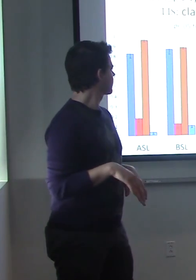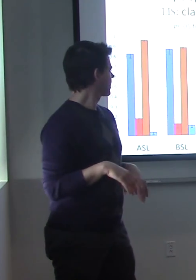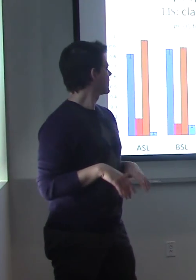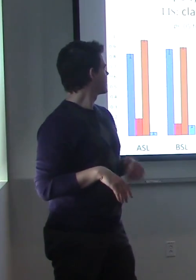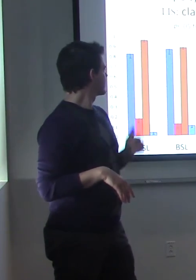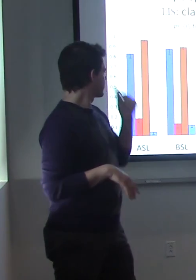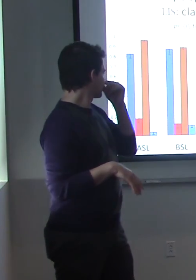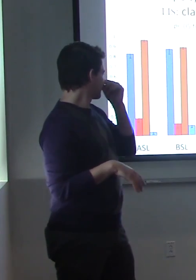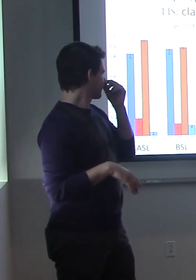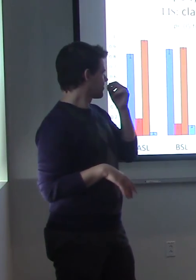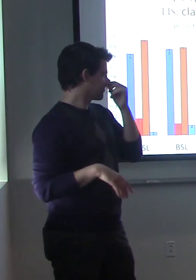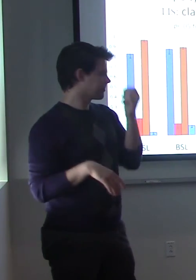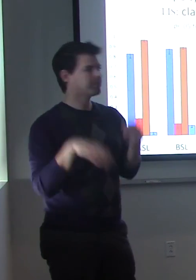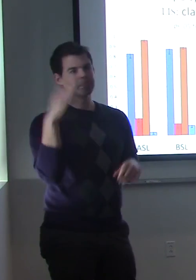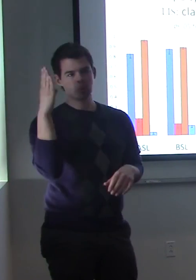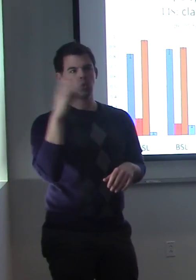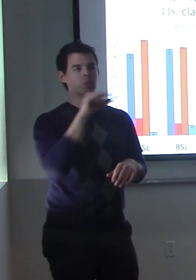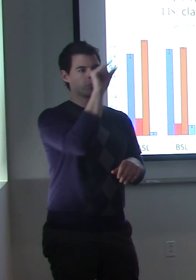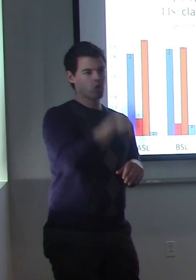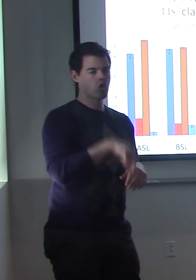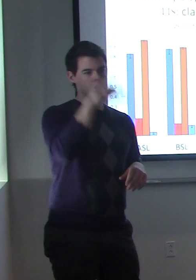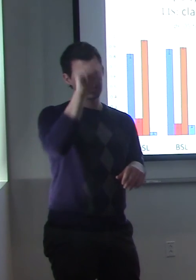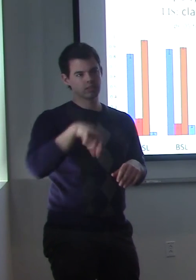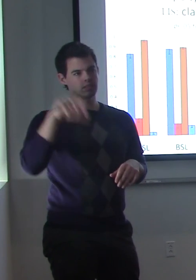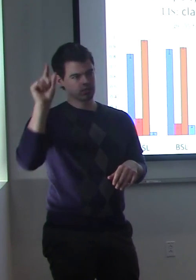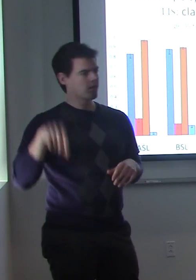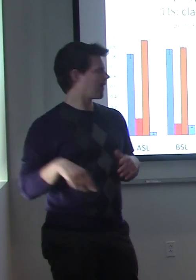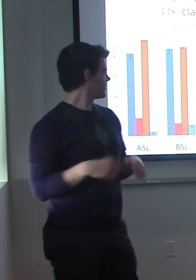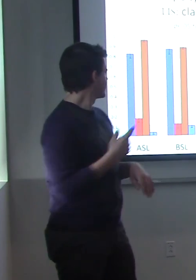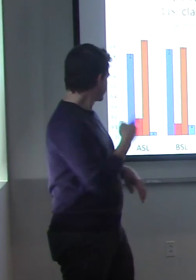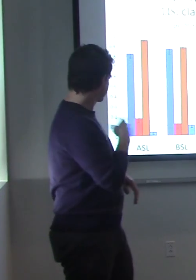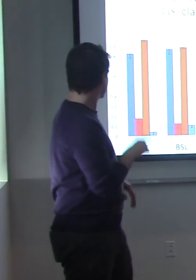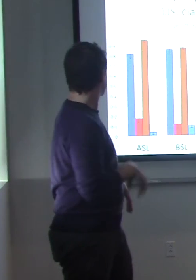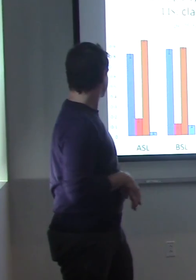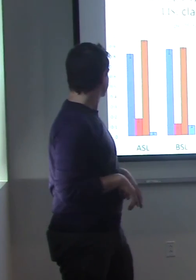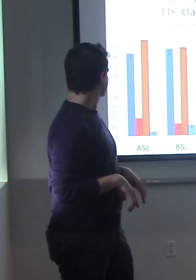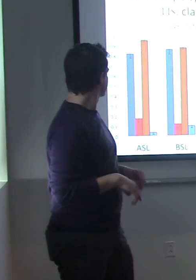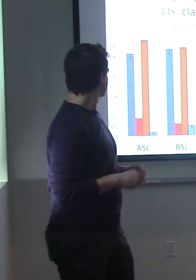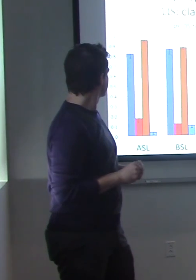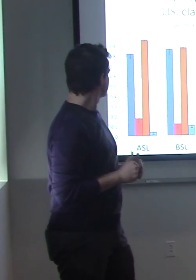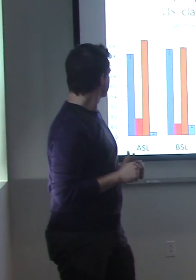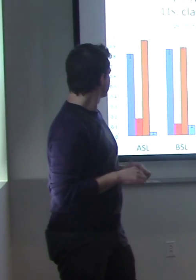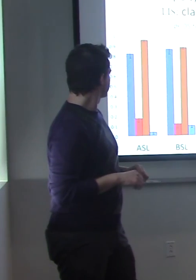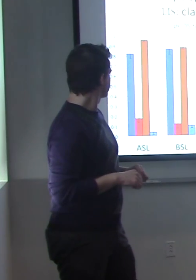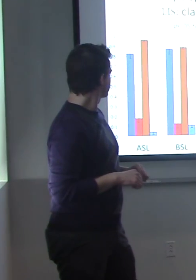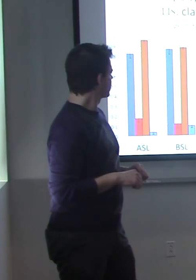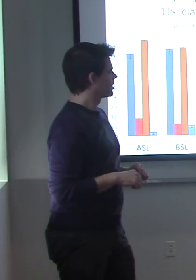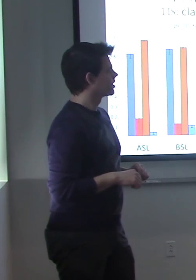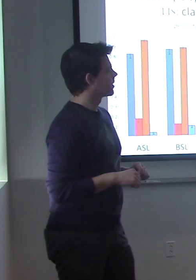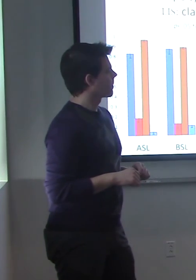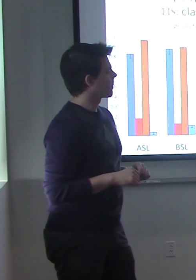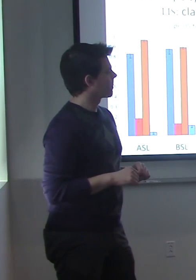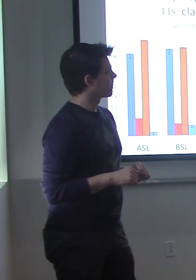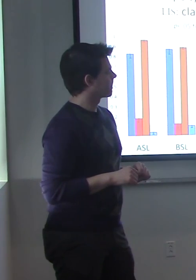clauses, giant brown bars, object handshakes and no agent clauses, and we don't